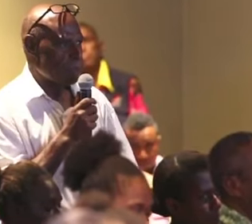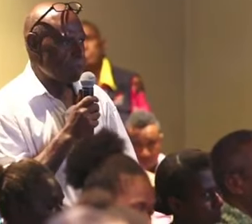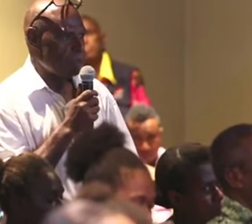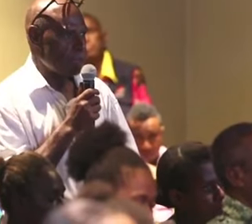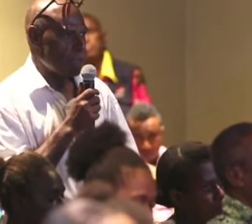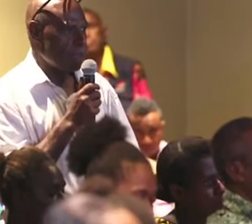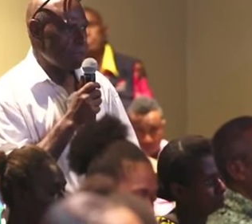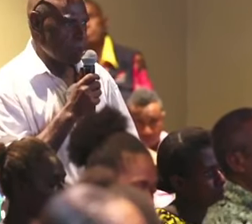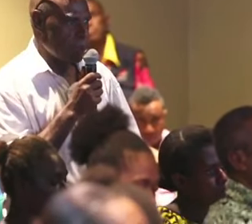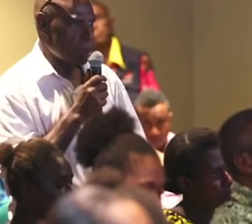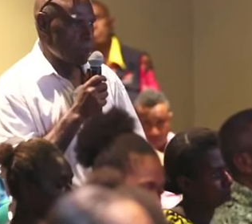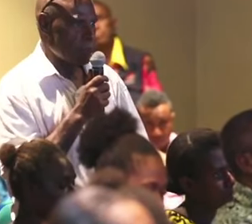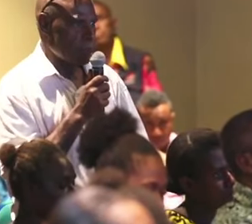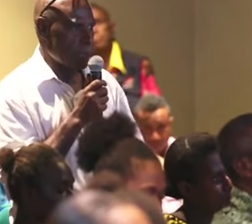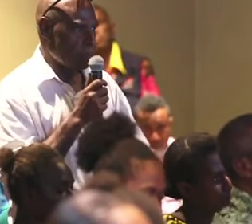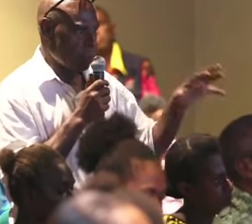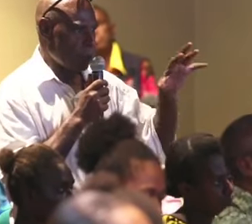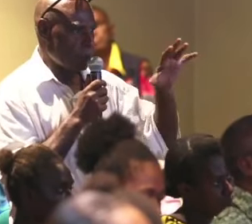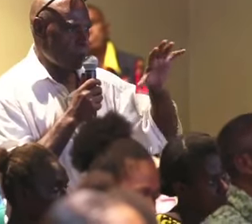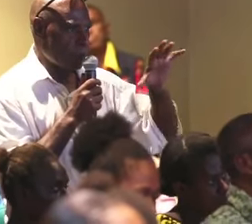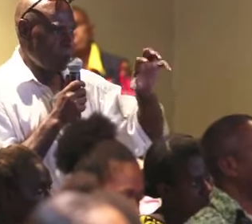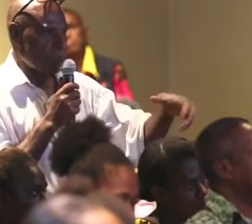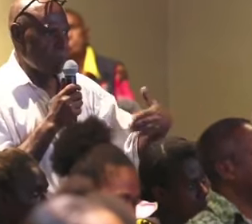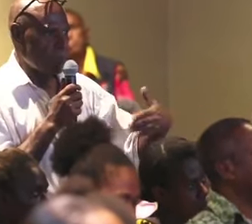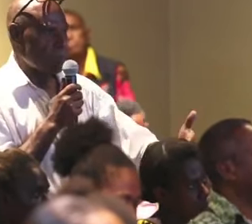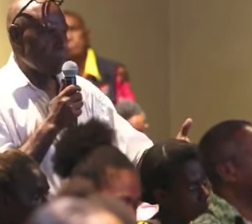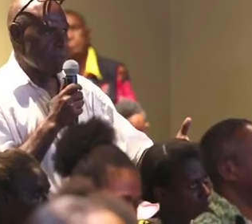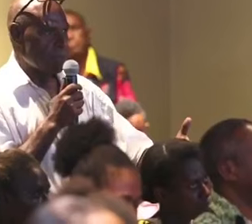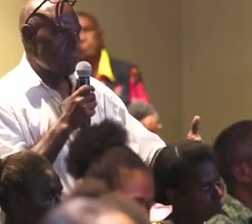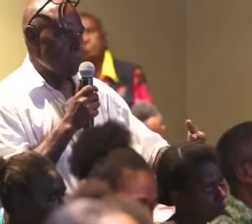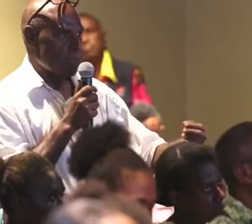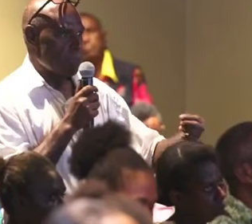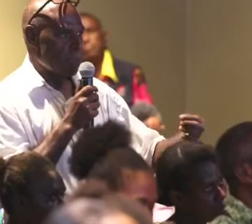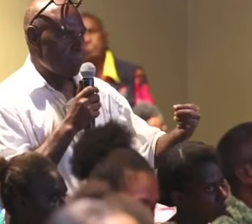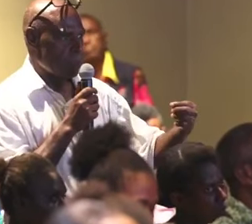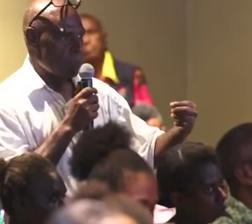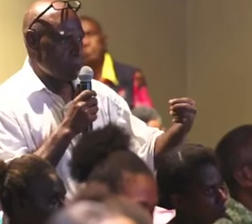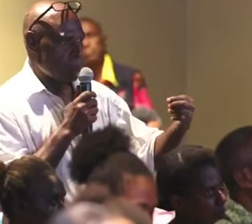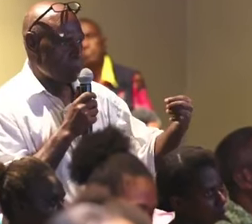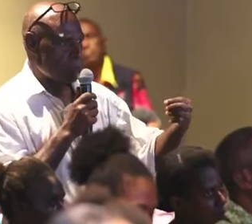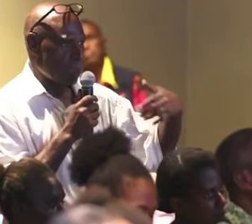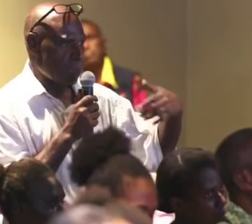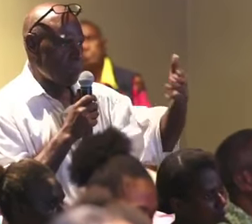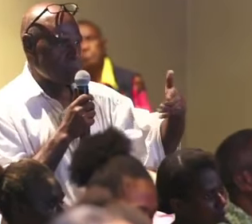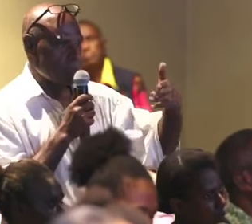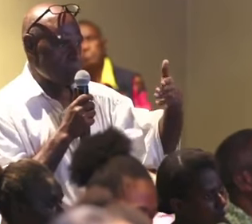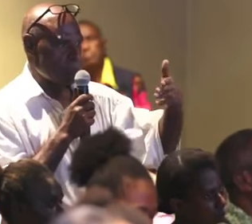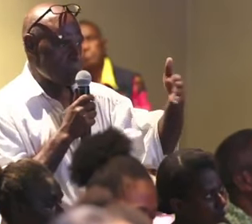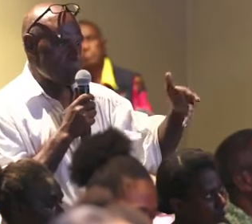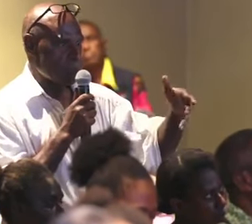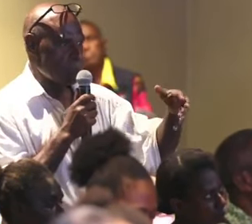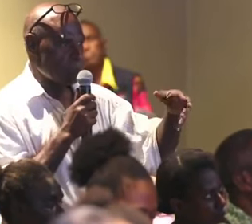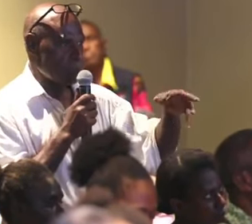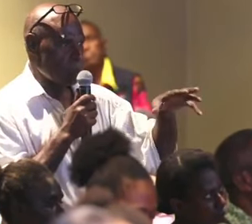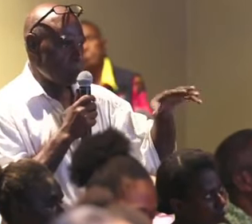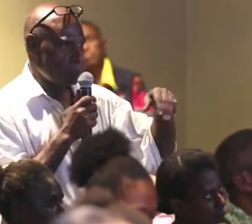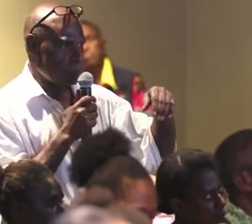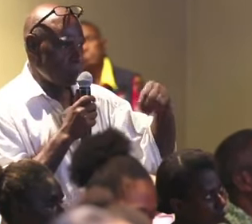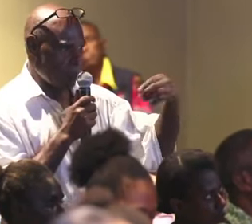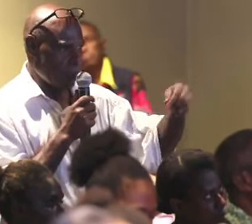a PMV business, and I have about five fleets, and 5 years or 6 years into